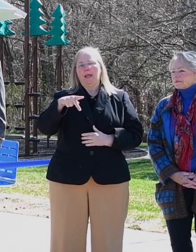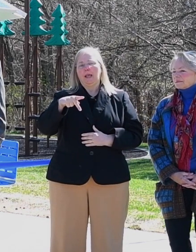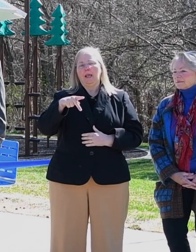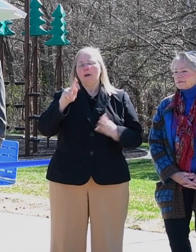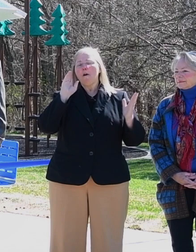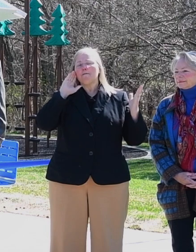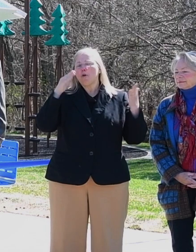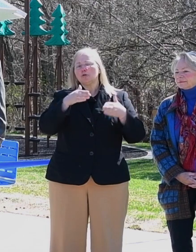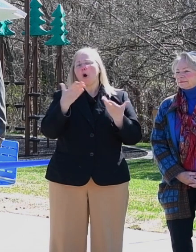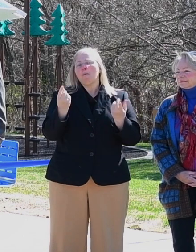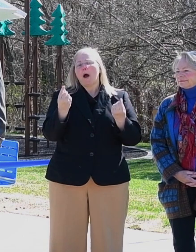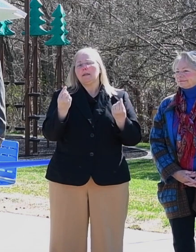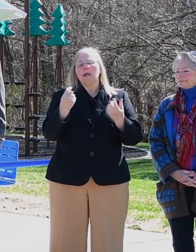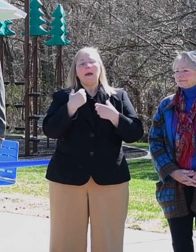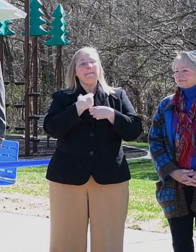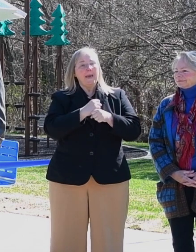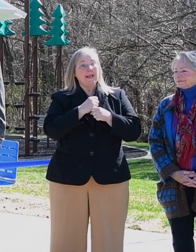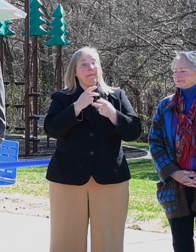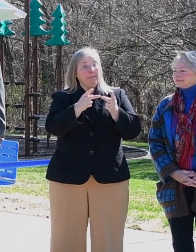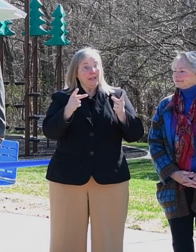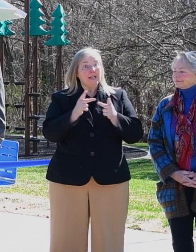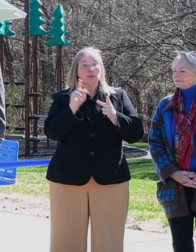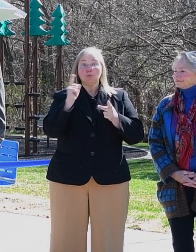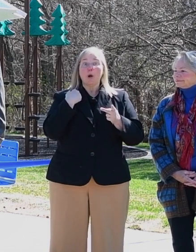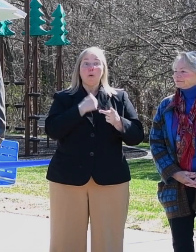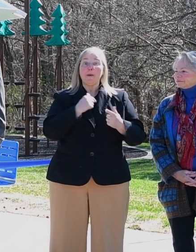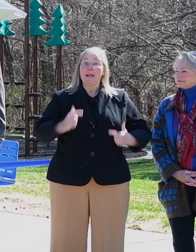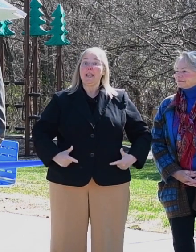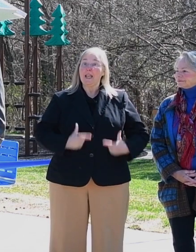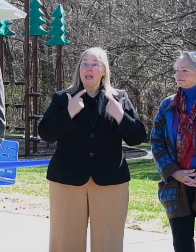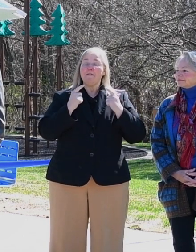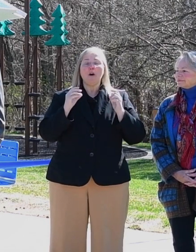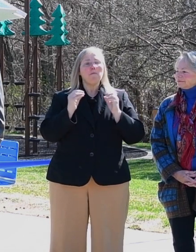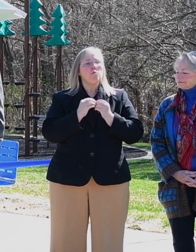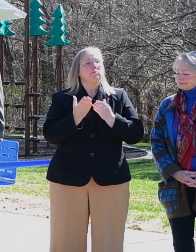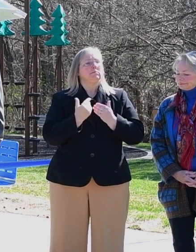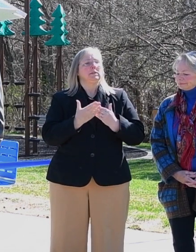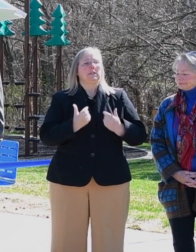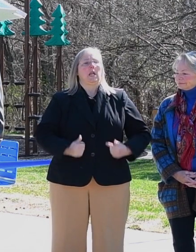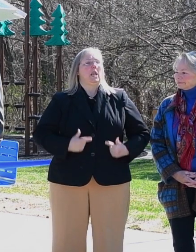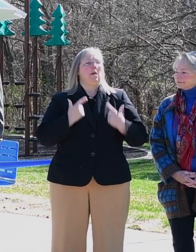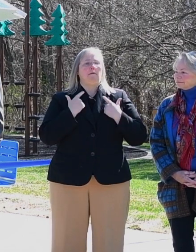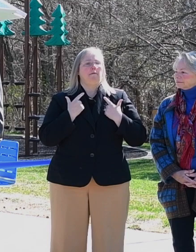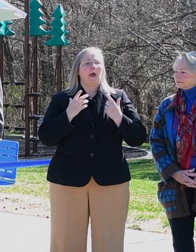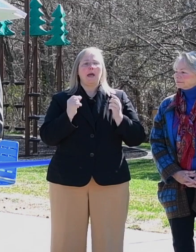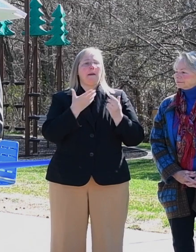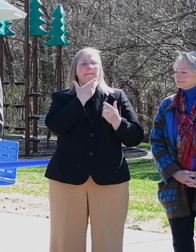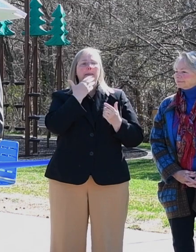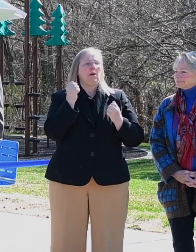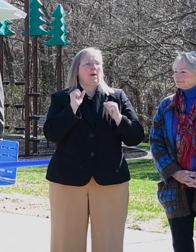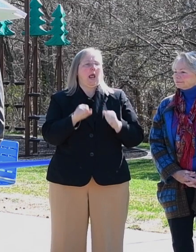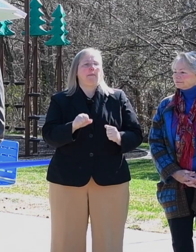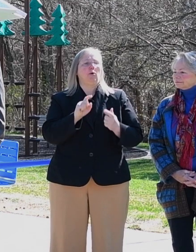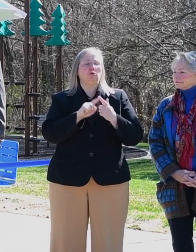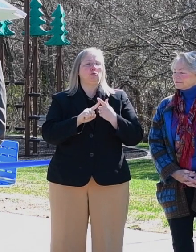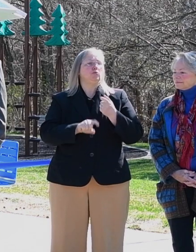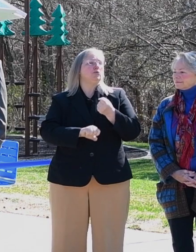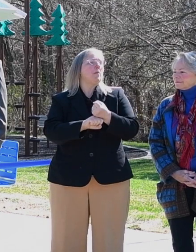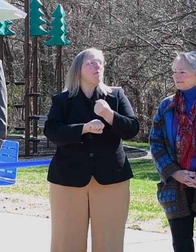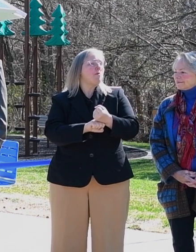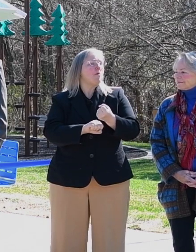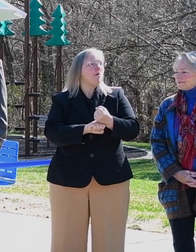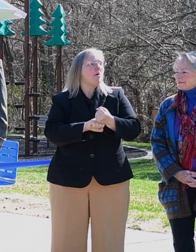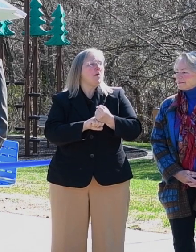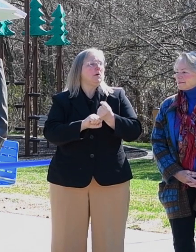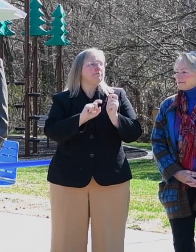focused on making places where we live more livable and better able to be supportive